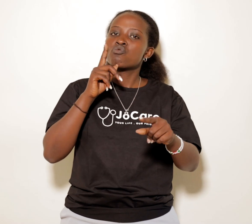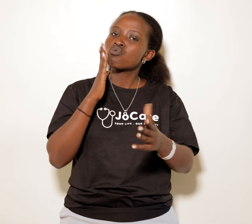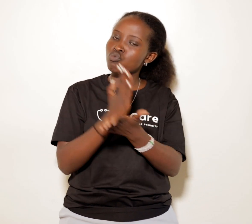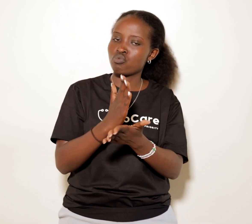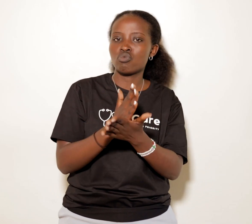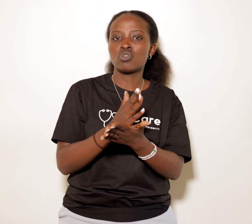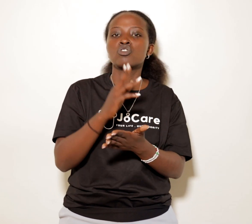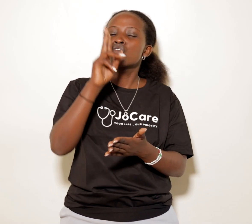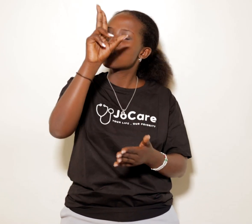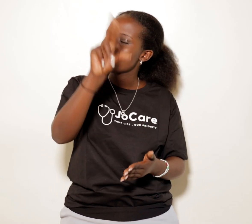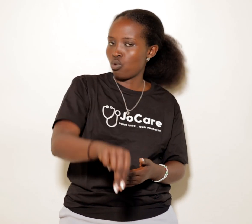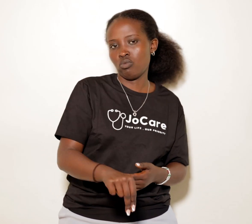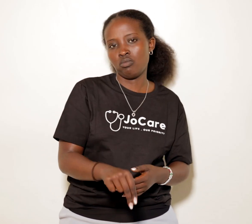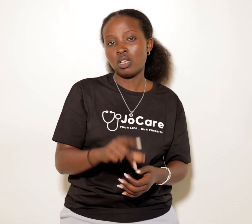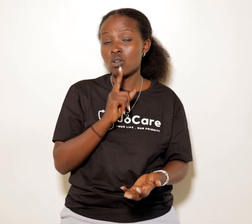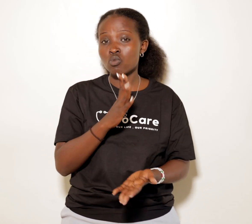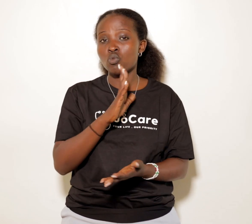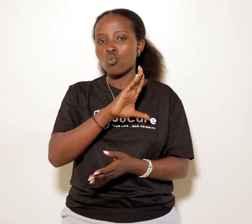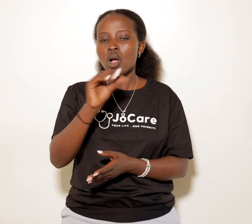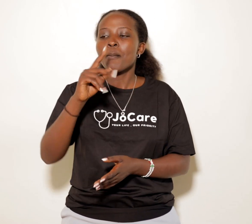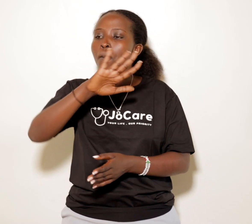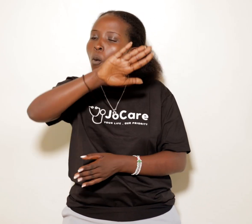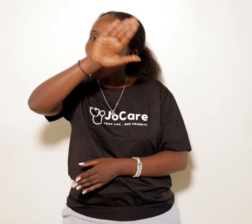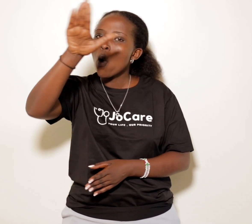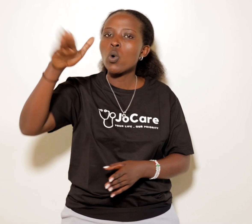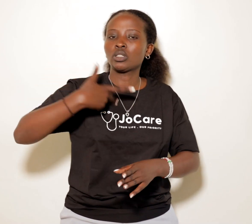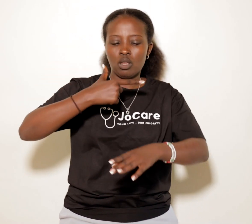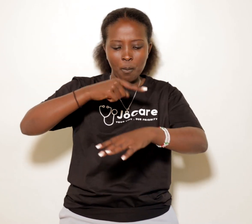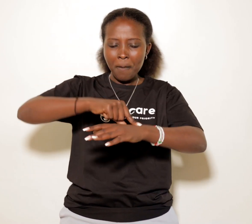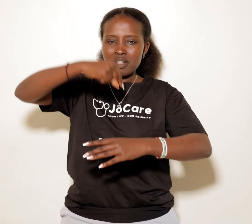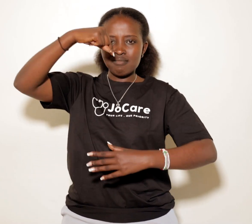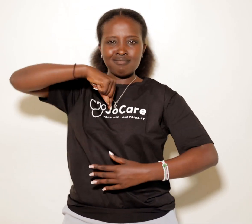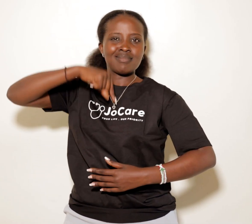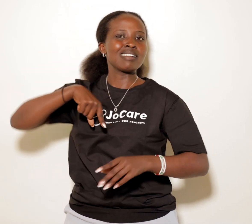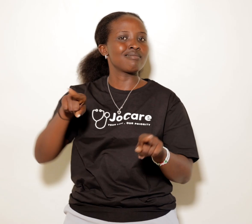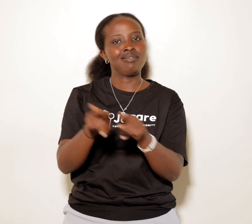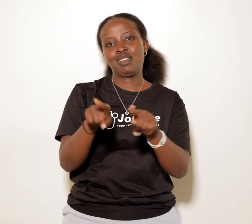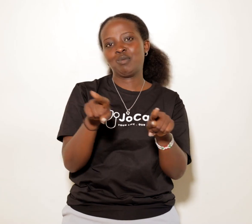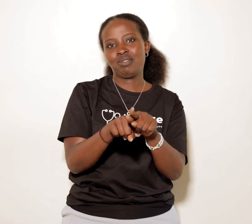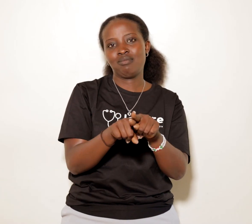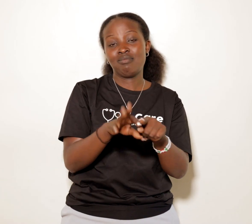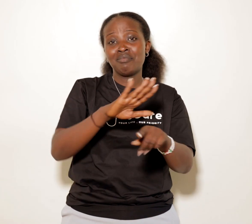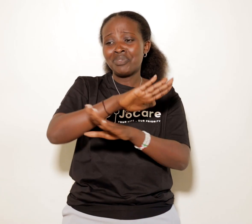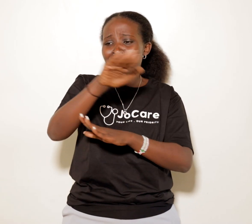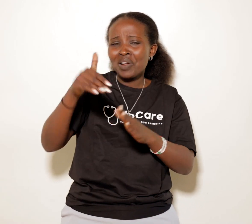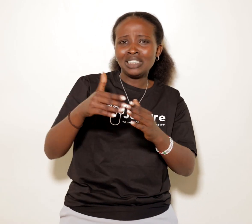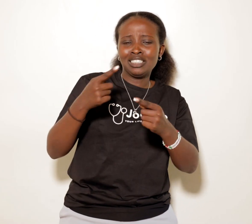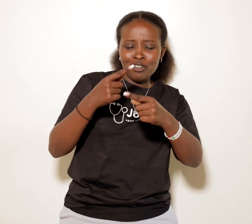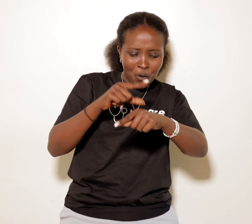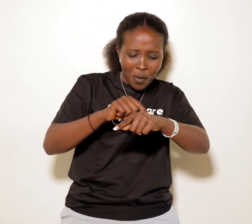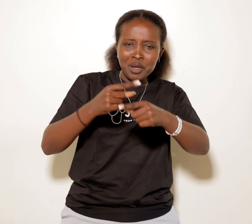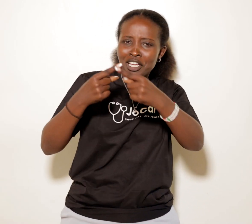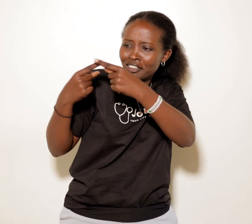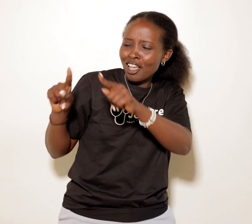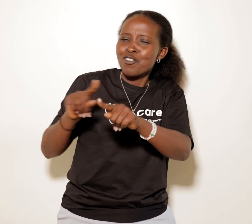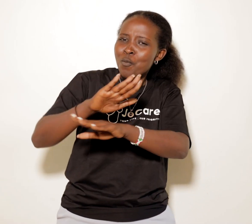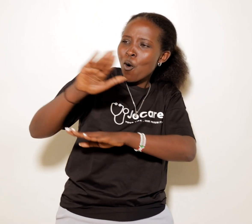true. Okay. They are also like normal people with the same hormones, the same body physiology, and the same changes that can happen. Okay.